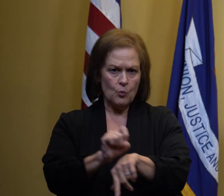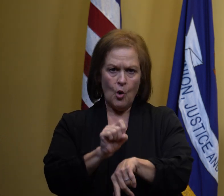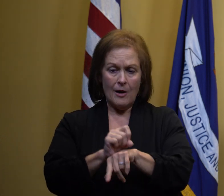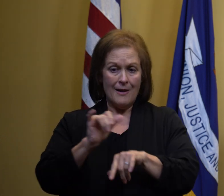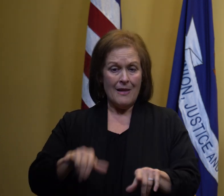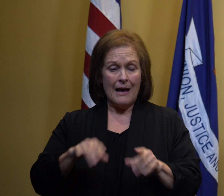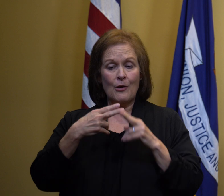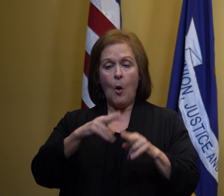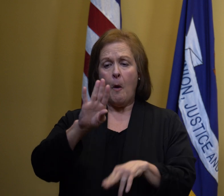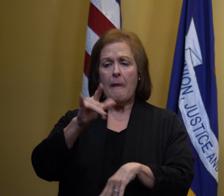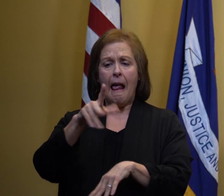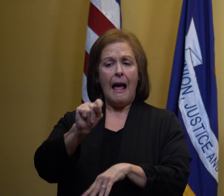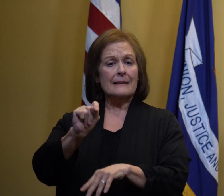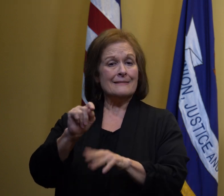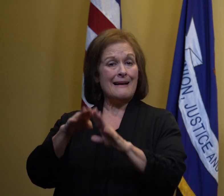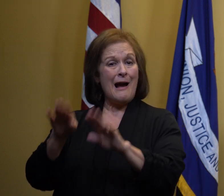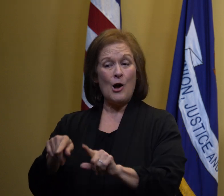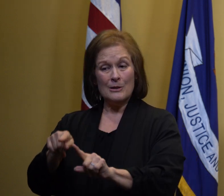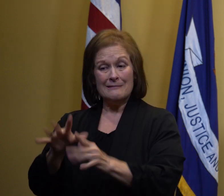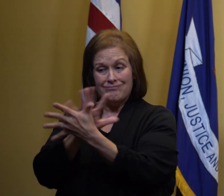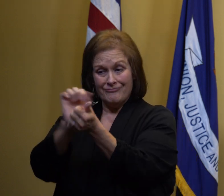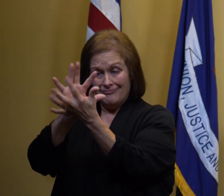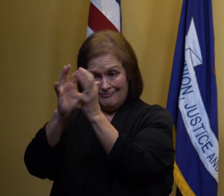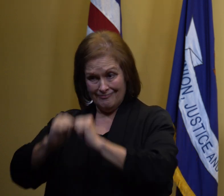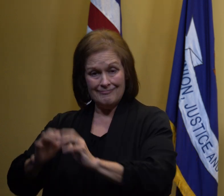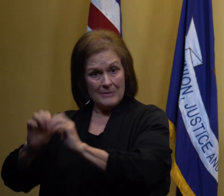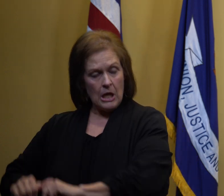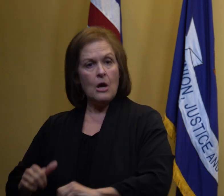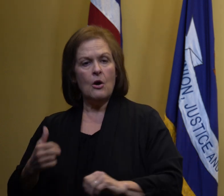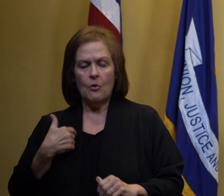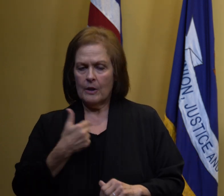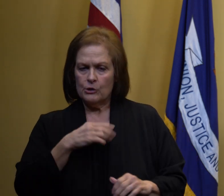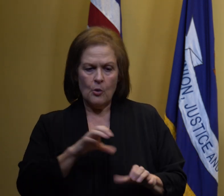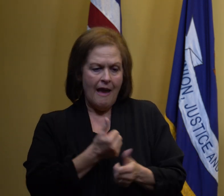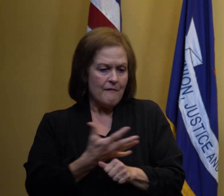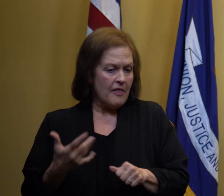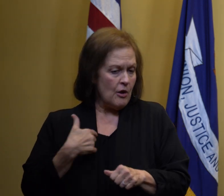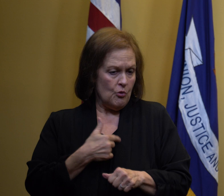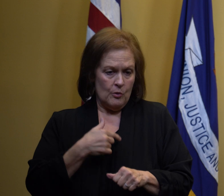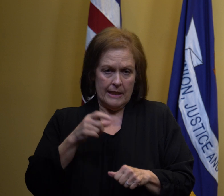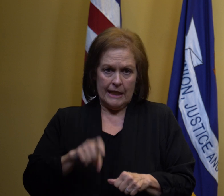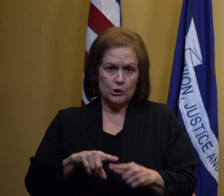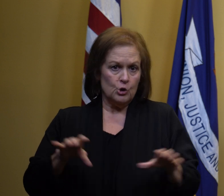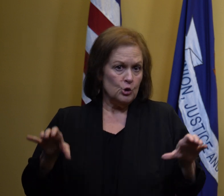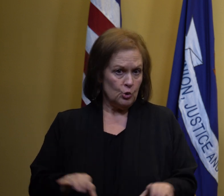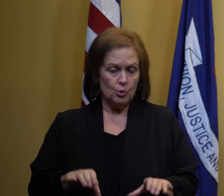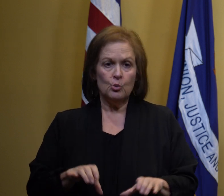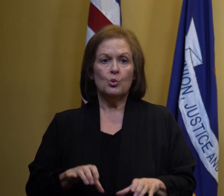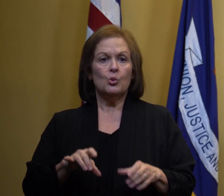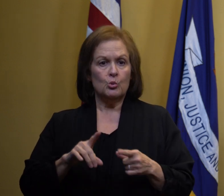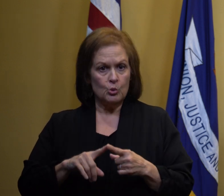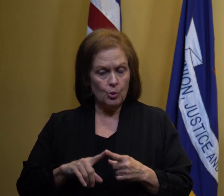Blight is very complicated, and we're just doing everything necessary to walk and chew gum at the same time, and you can